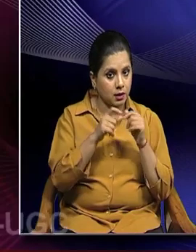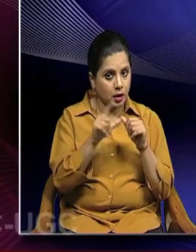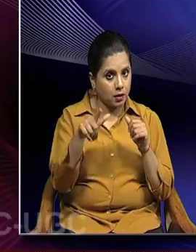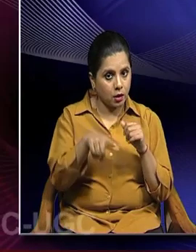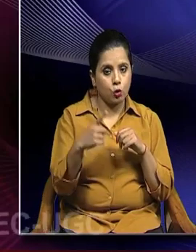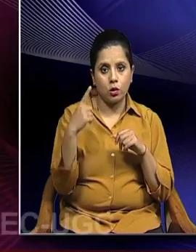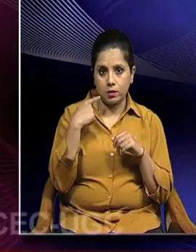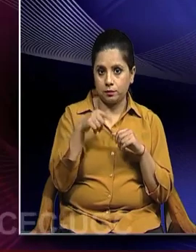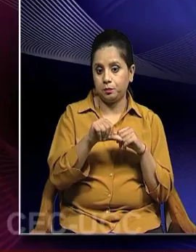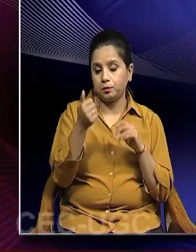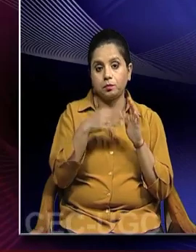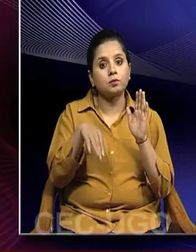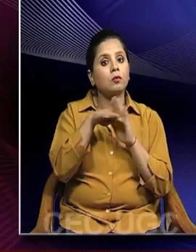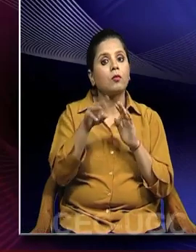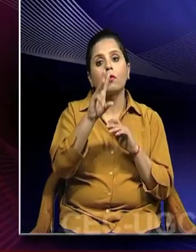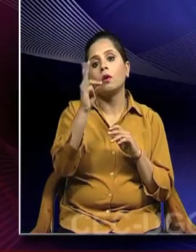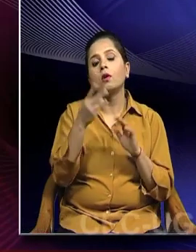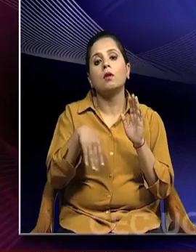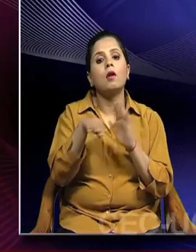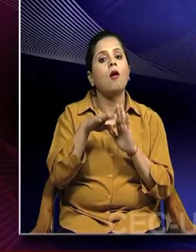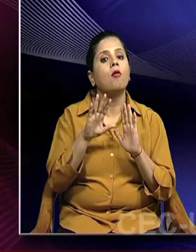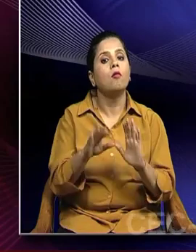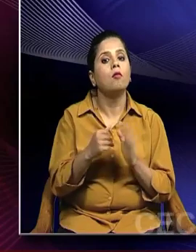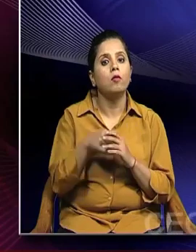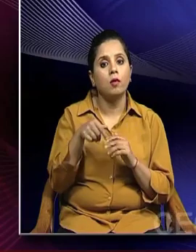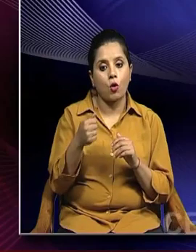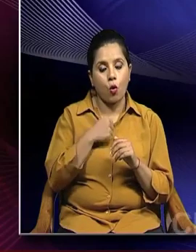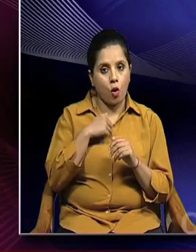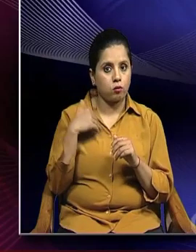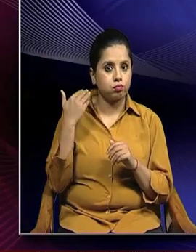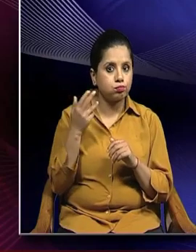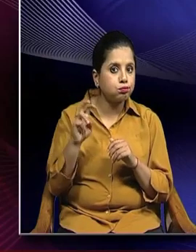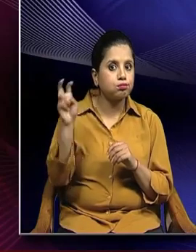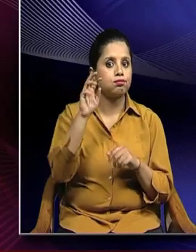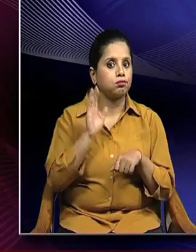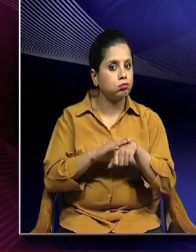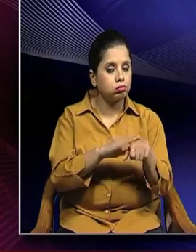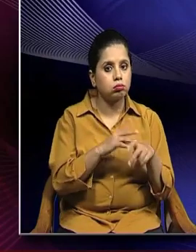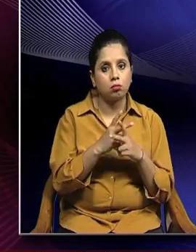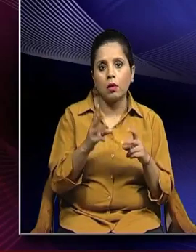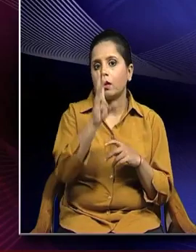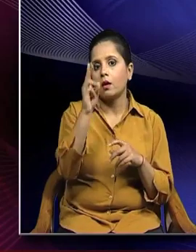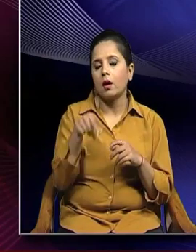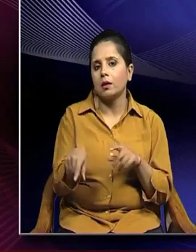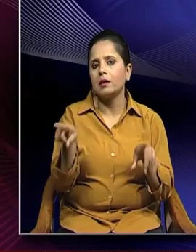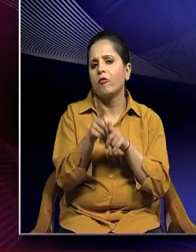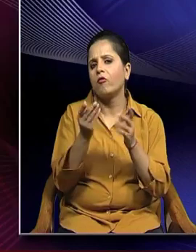another level, that is a third level of our journey, where we talk about the third type of